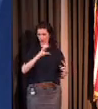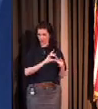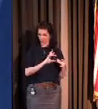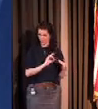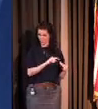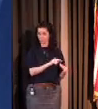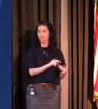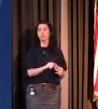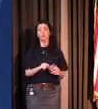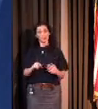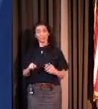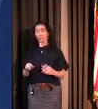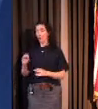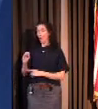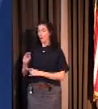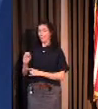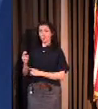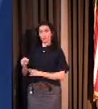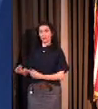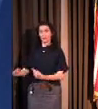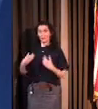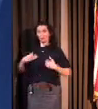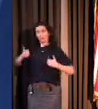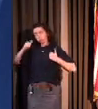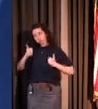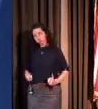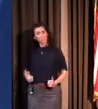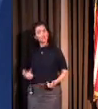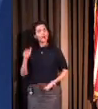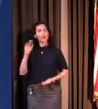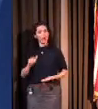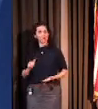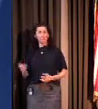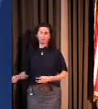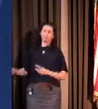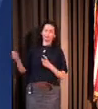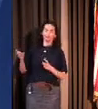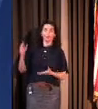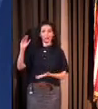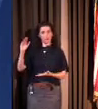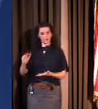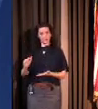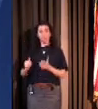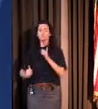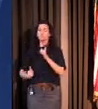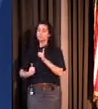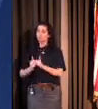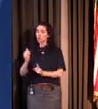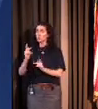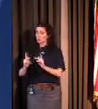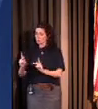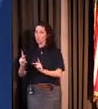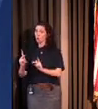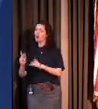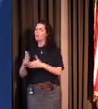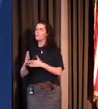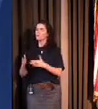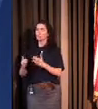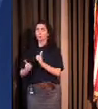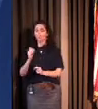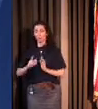thankfully, Omicron is less virulent, meaning on average, it makes people less sick. If you get